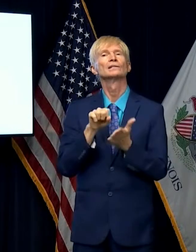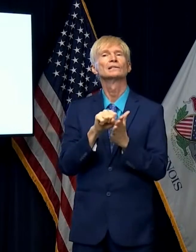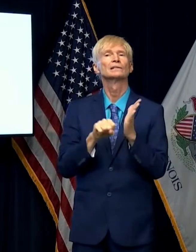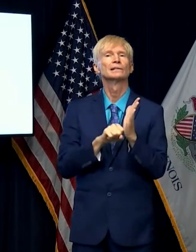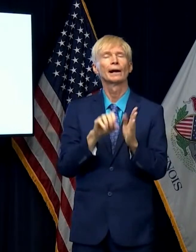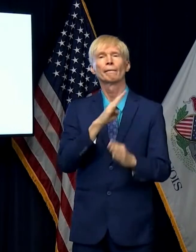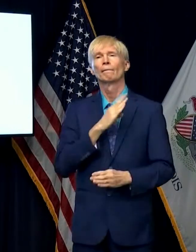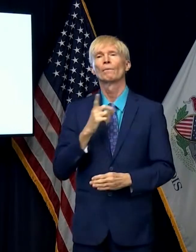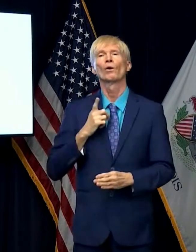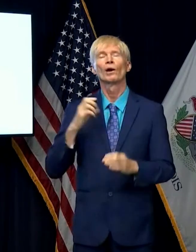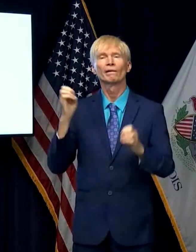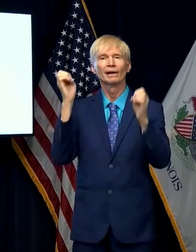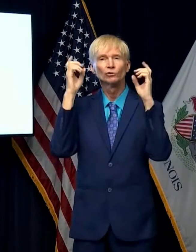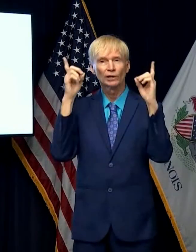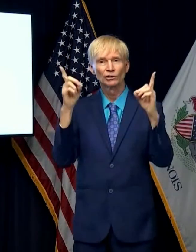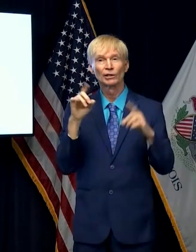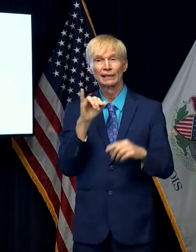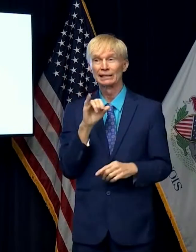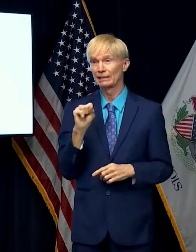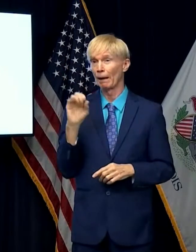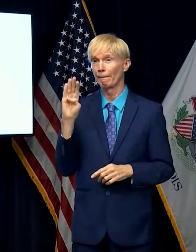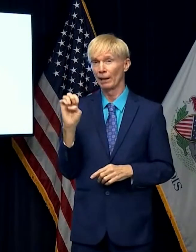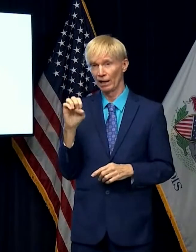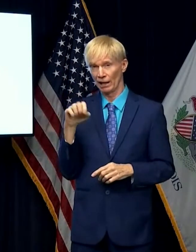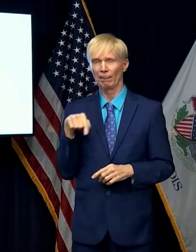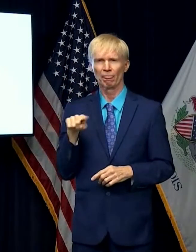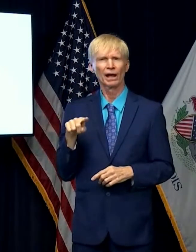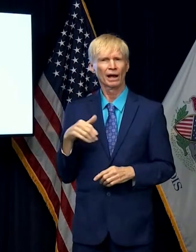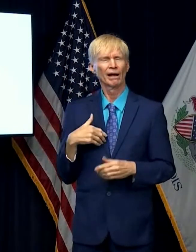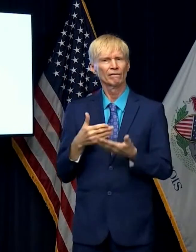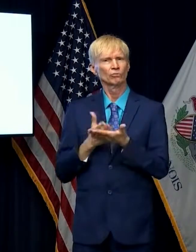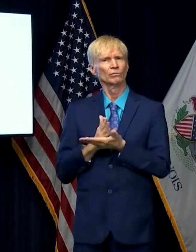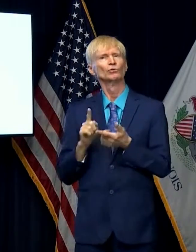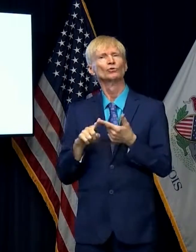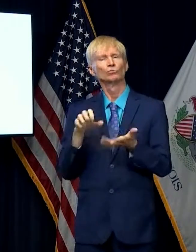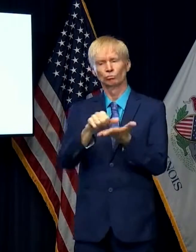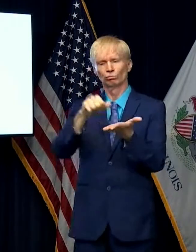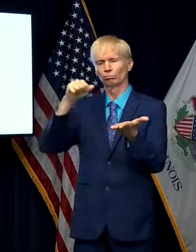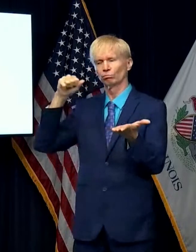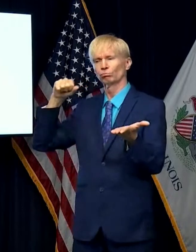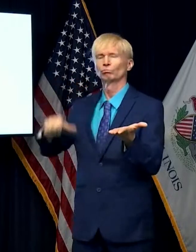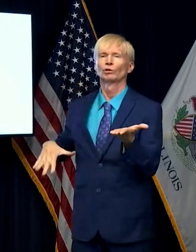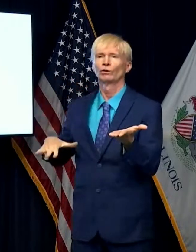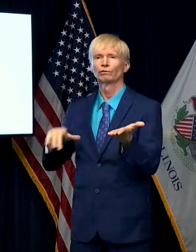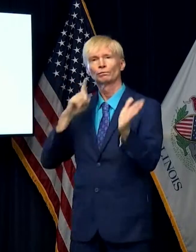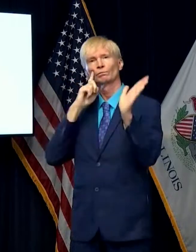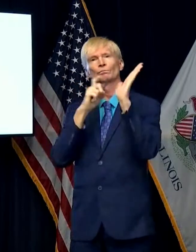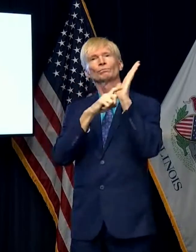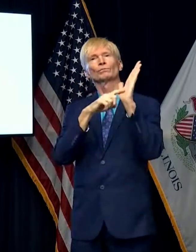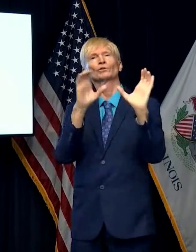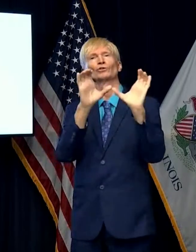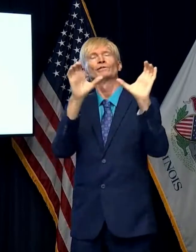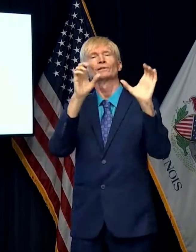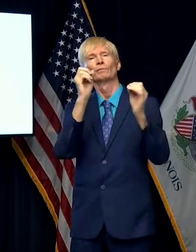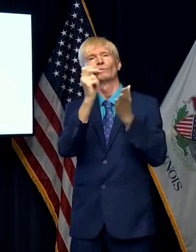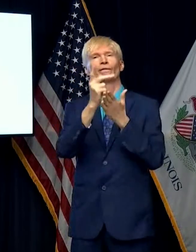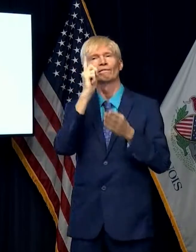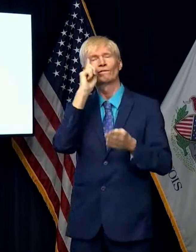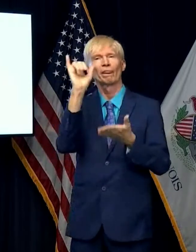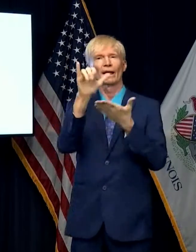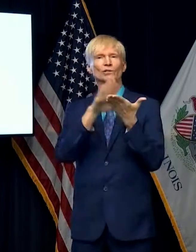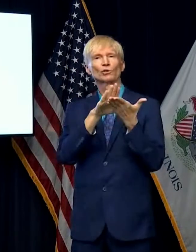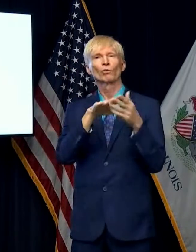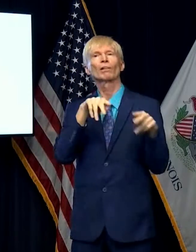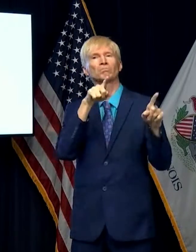State Board of Education, has the ability to remove recognition status for a school if it